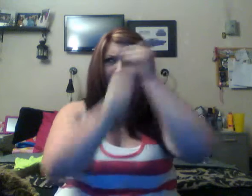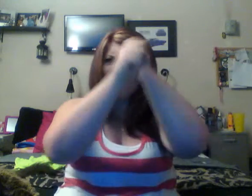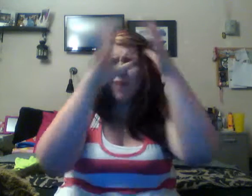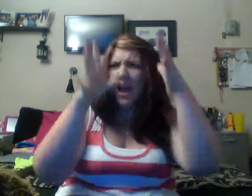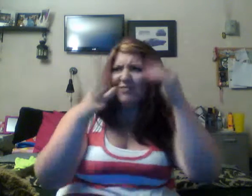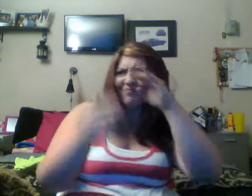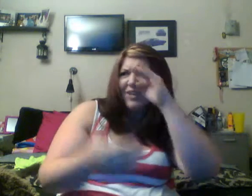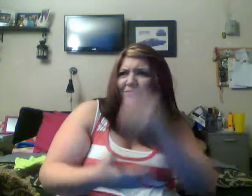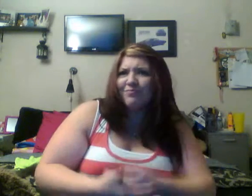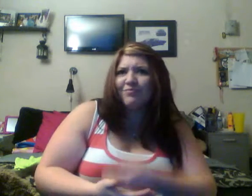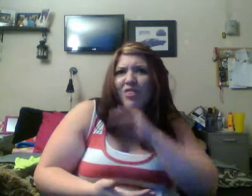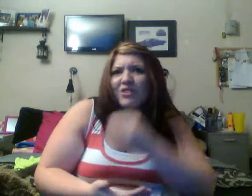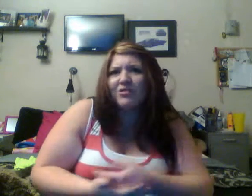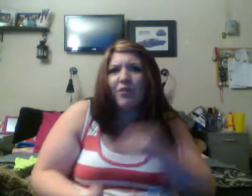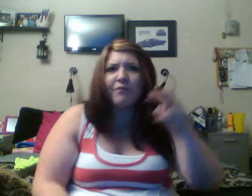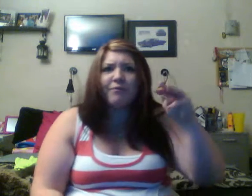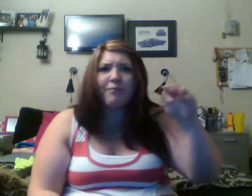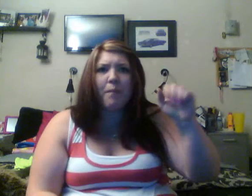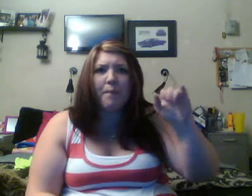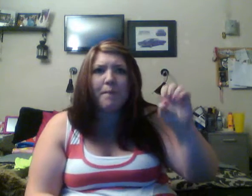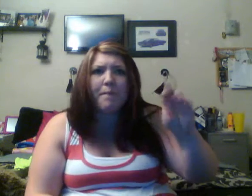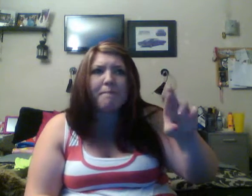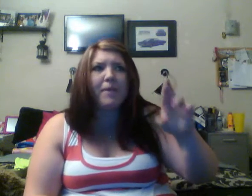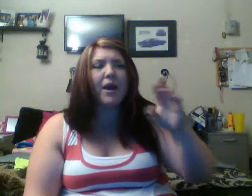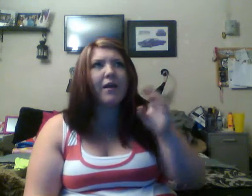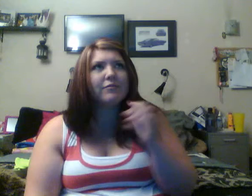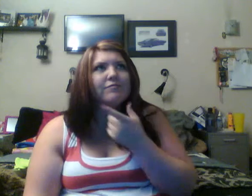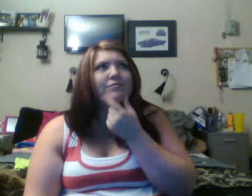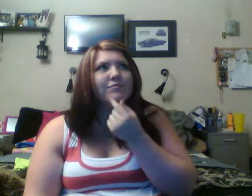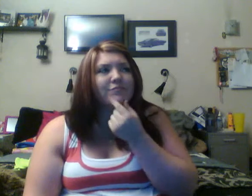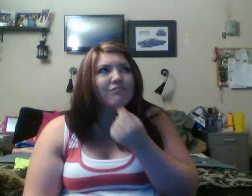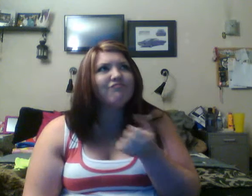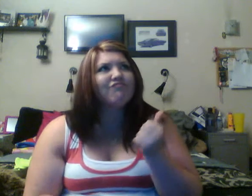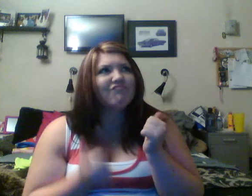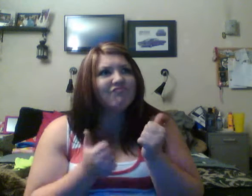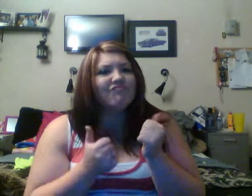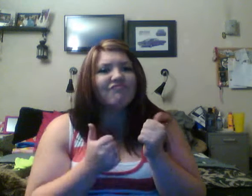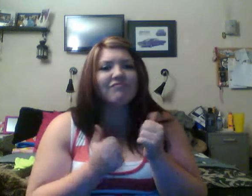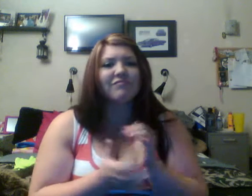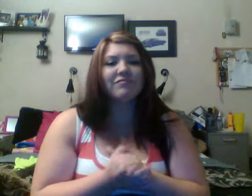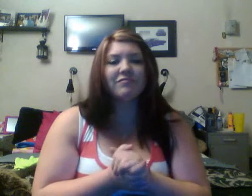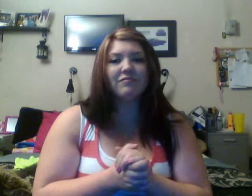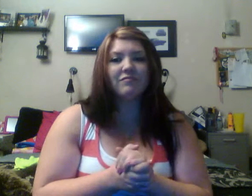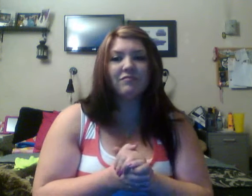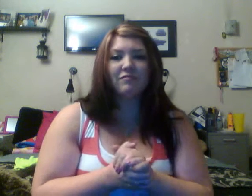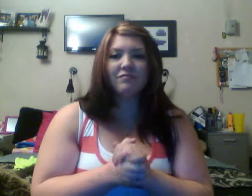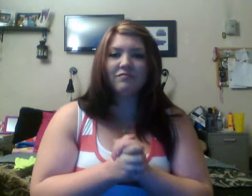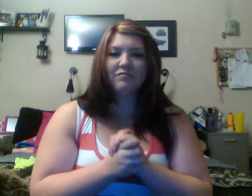When Commedia dell'arte troops came through, these were touring troops from Italy, and they were fabulous mime troops, and they had wonderful